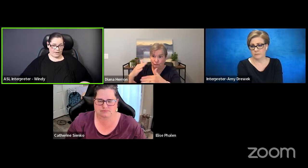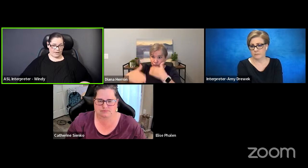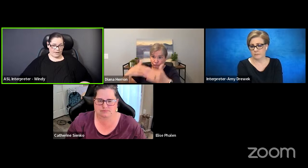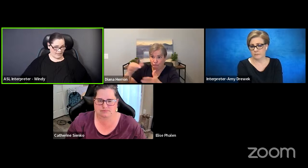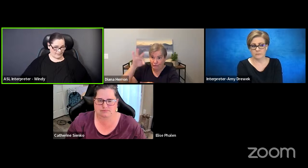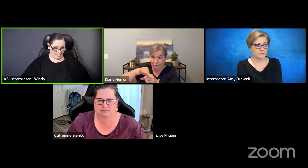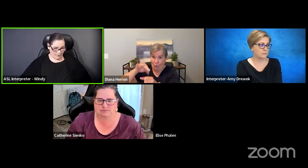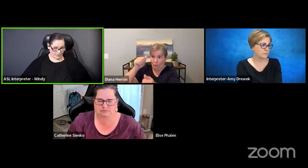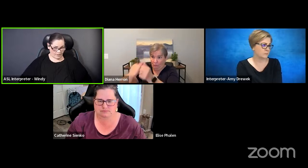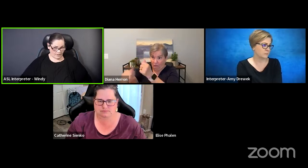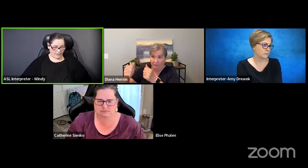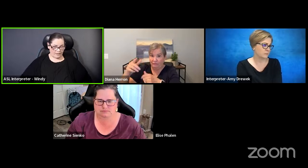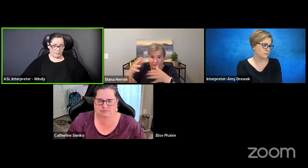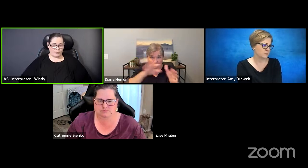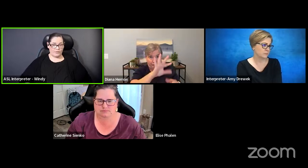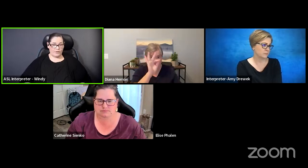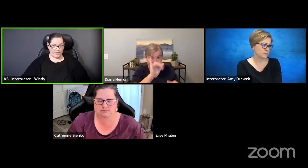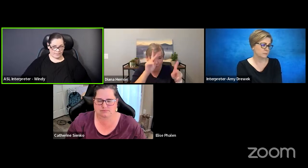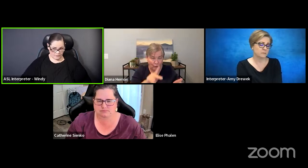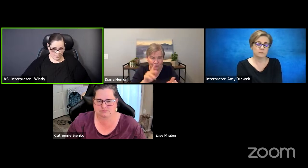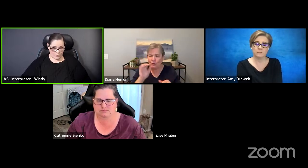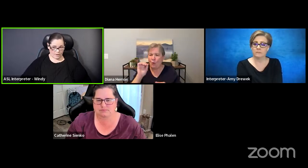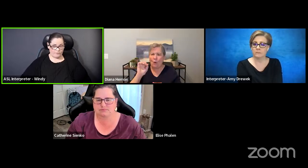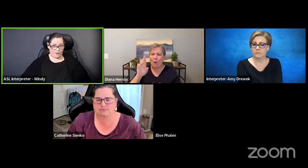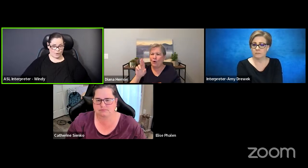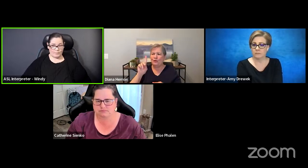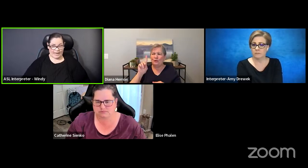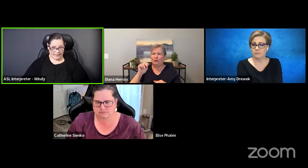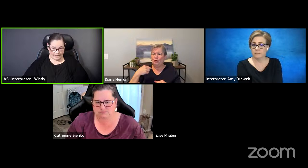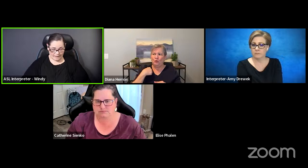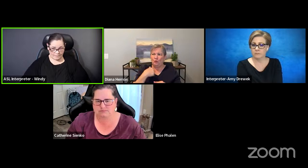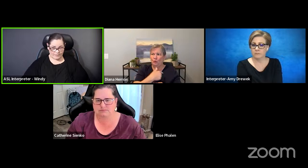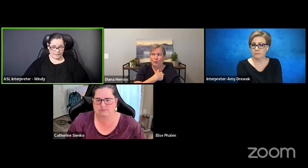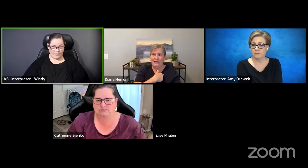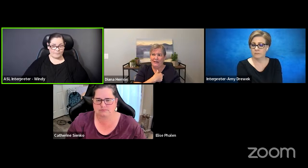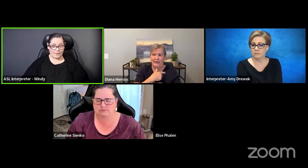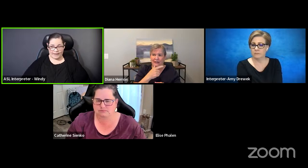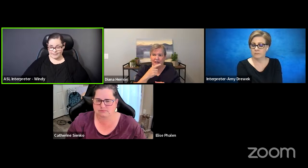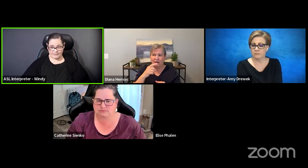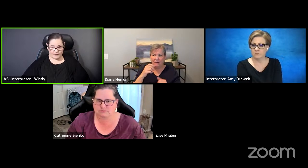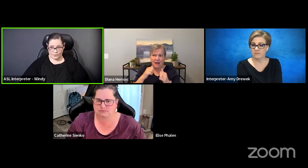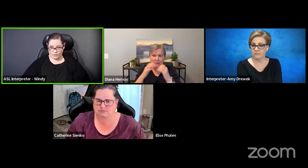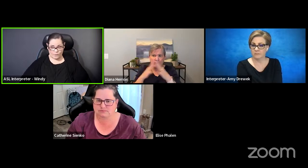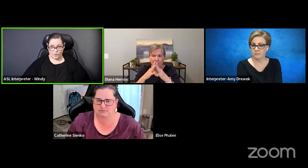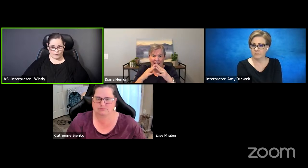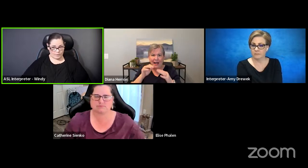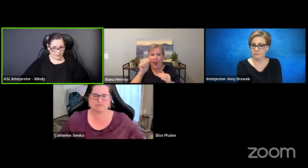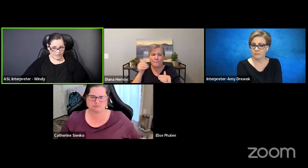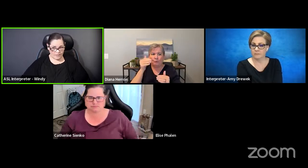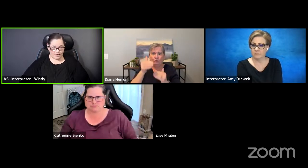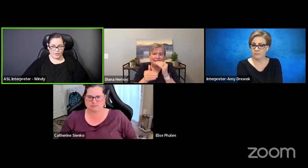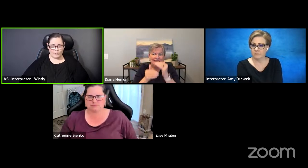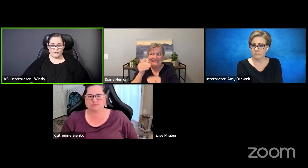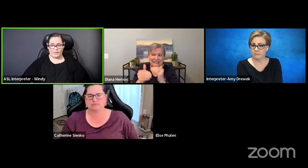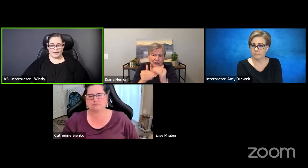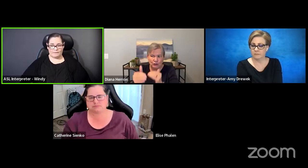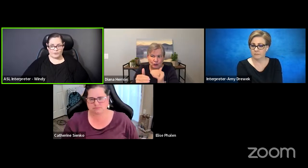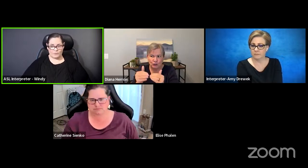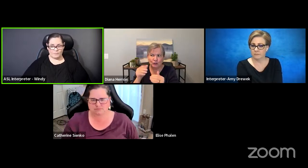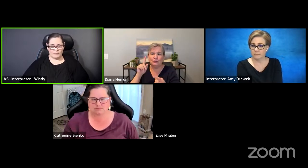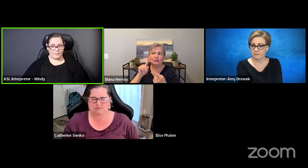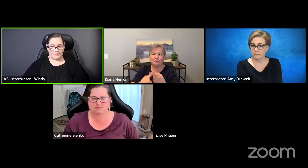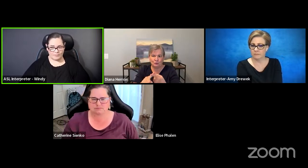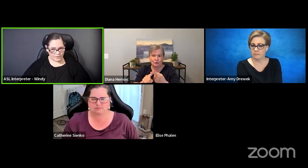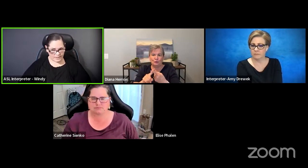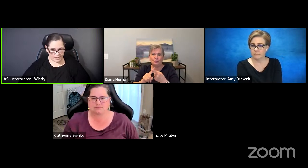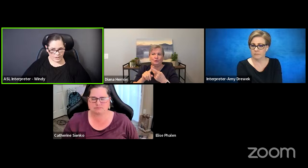someone, nominate that person, put their names forward, vote, and pass the vote for the person? Do we have